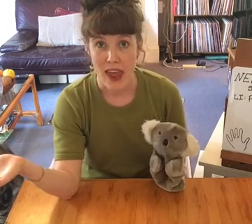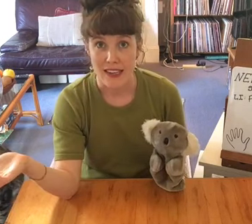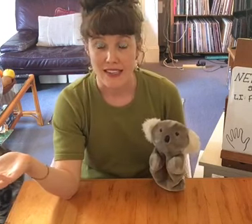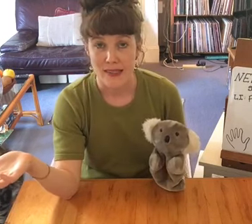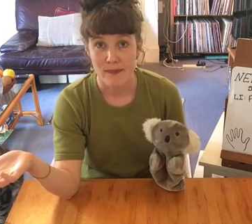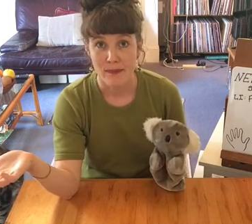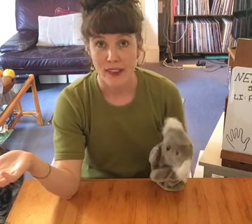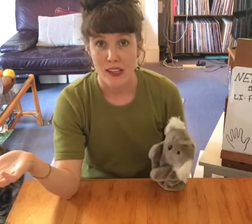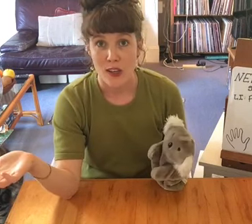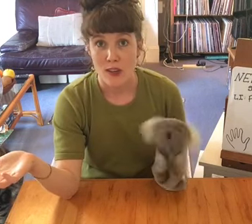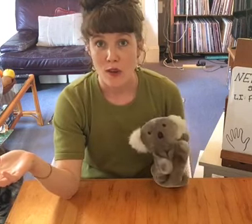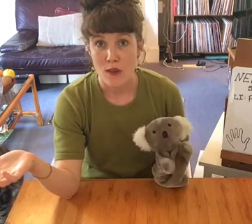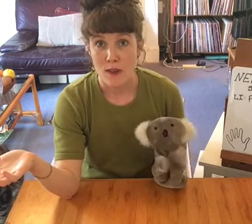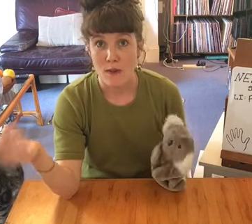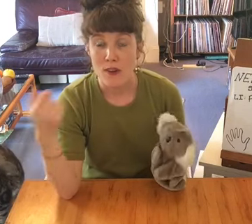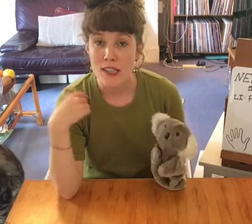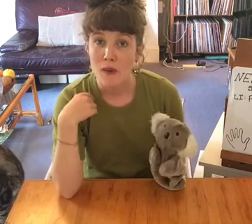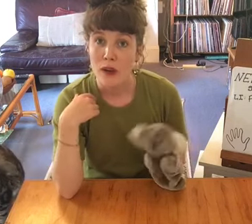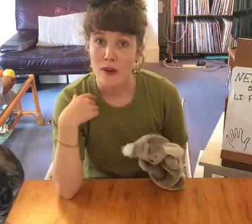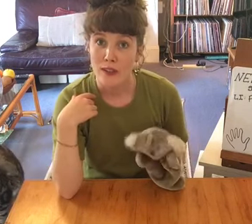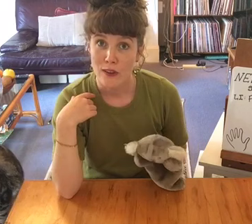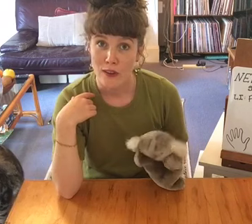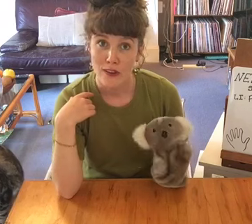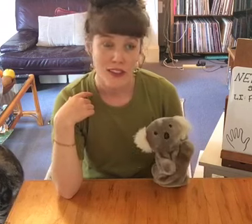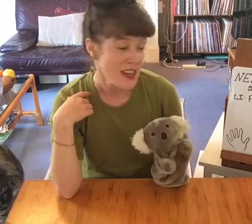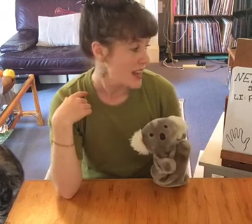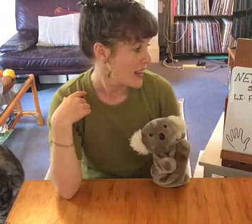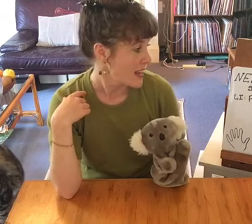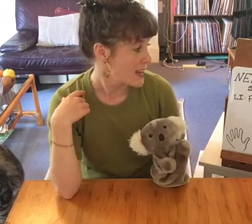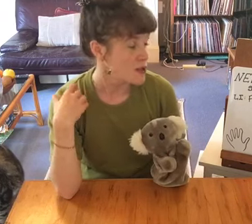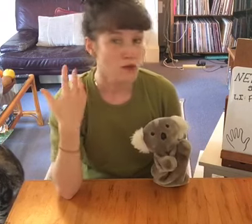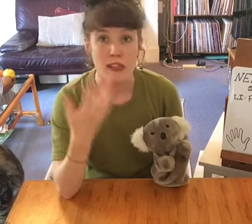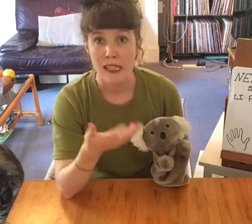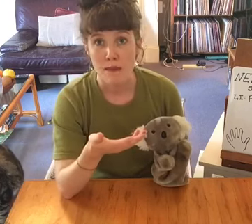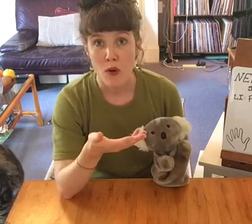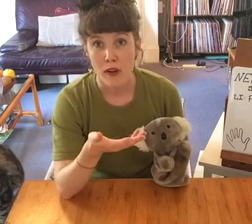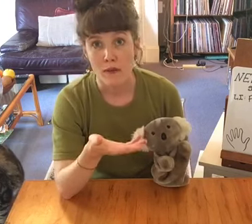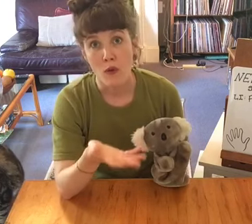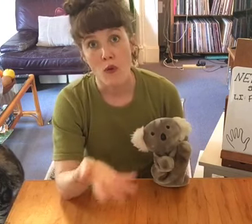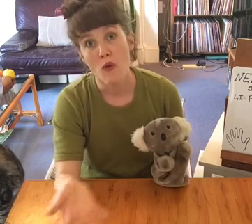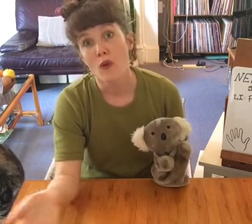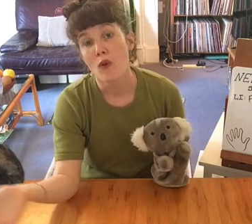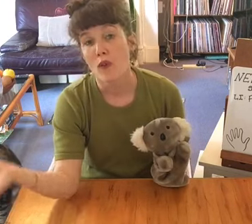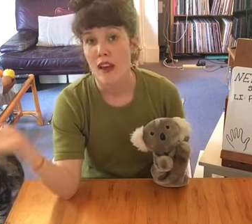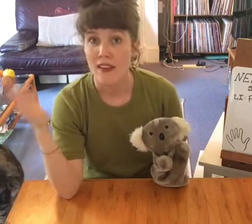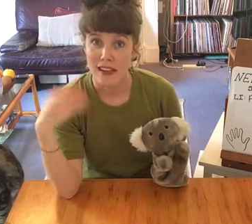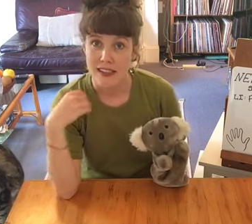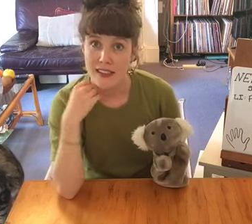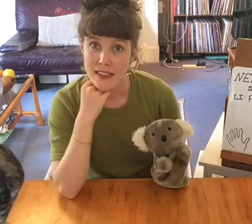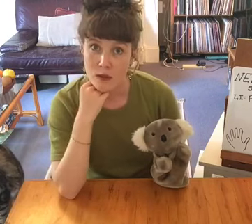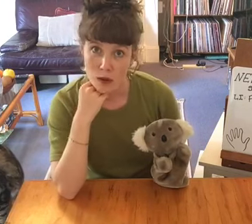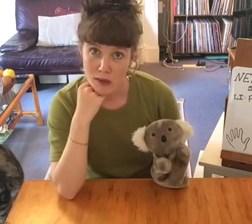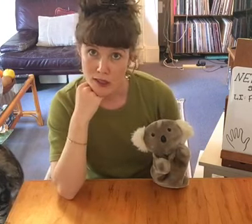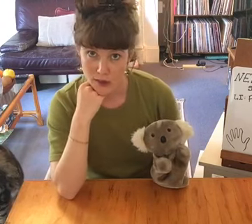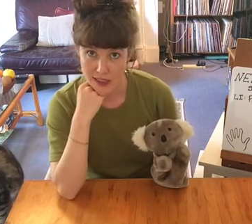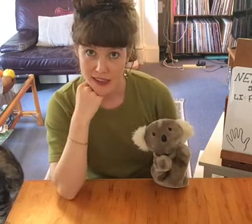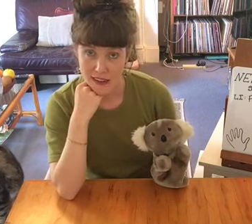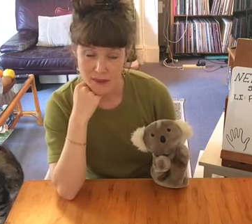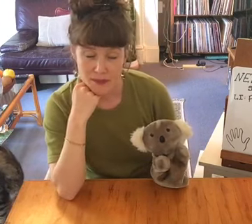hands. So the first thing we're going to learn is really important for all the other lessons that we'll be doing together.